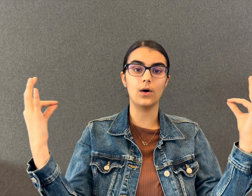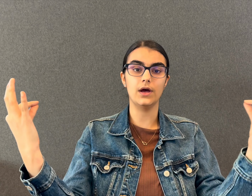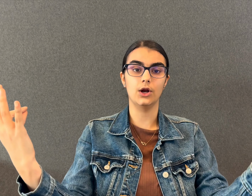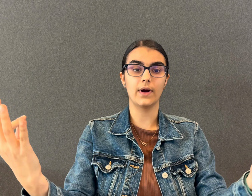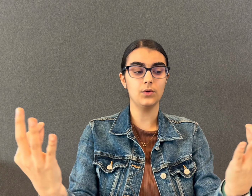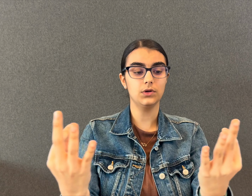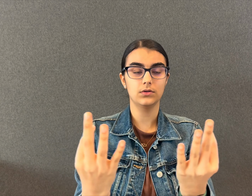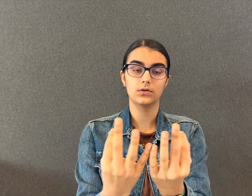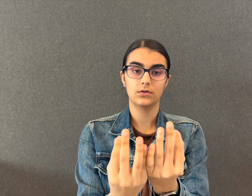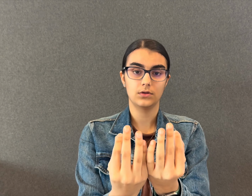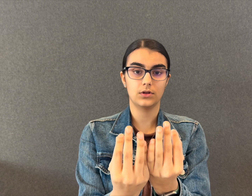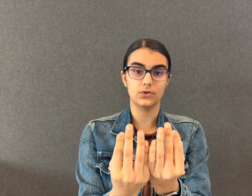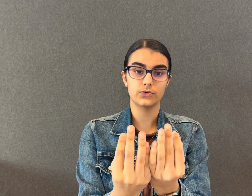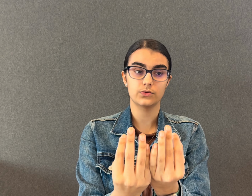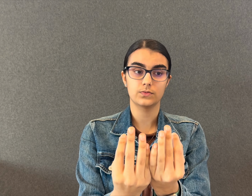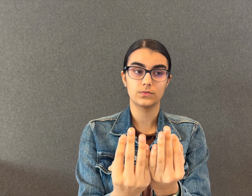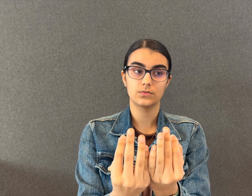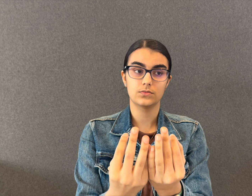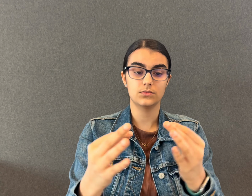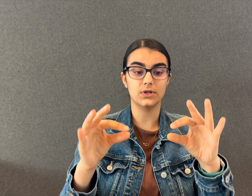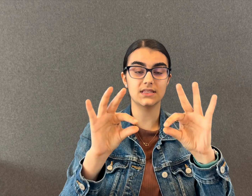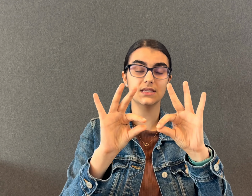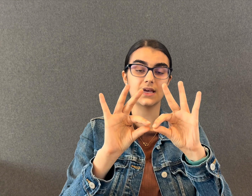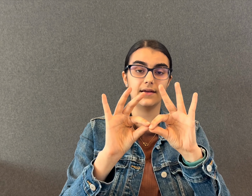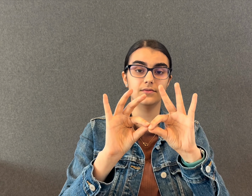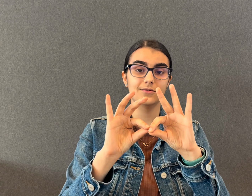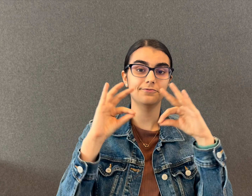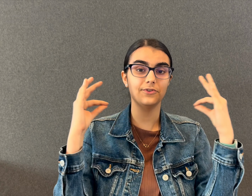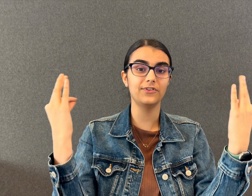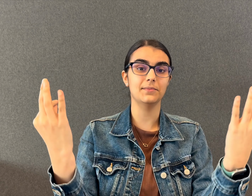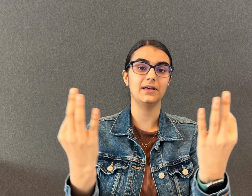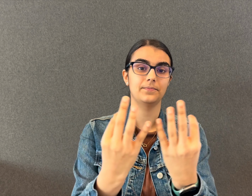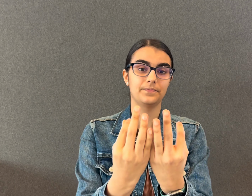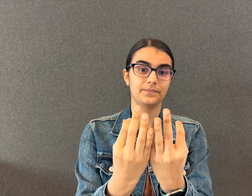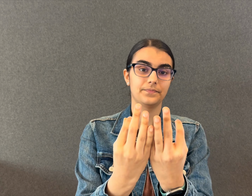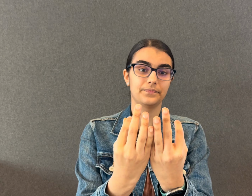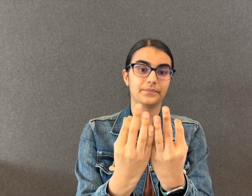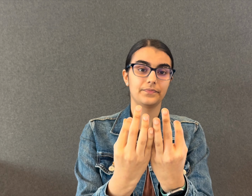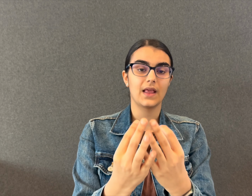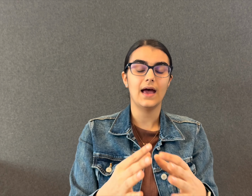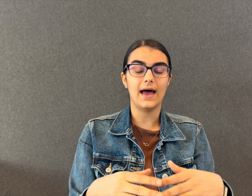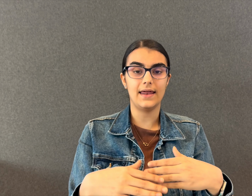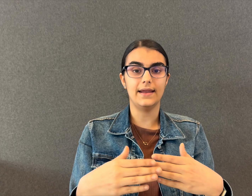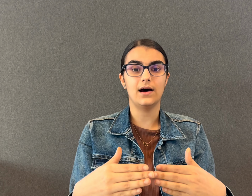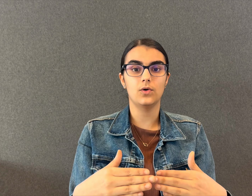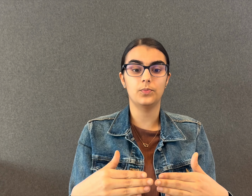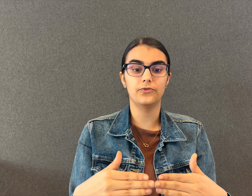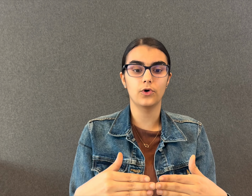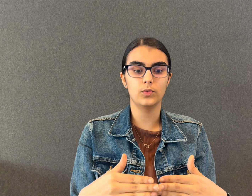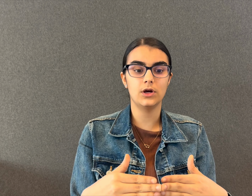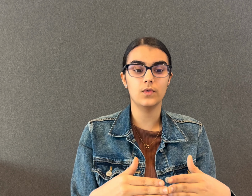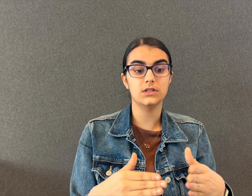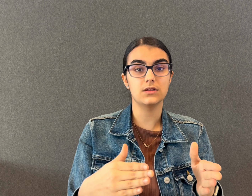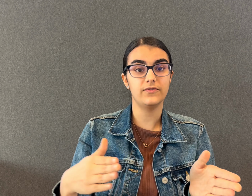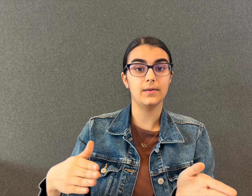and around, close. So that's the sign for family. And now, before we go into the family